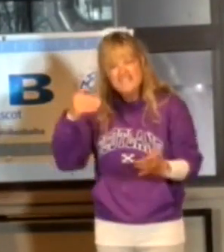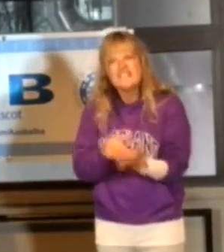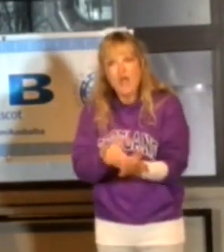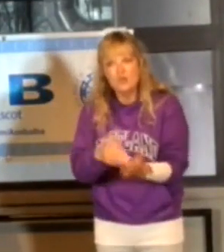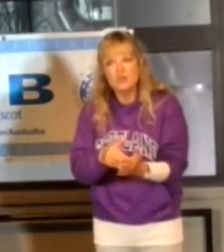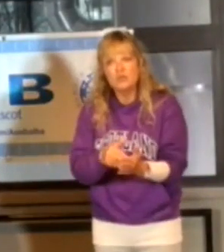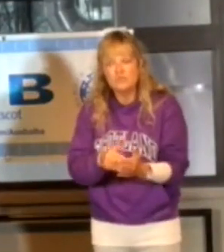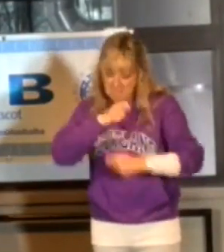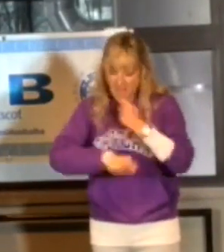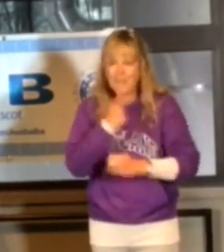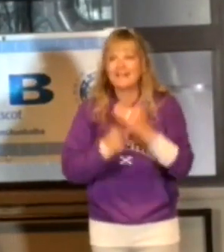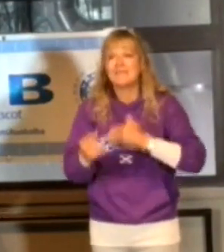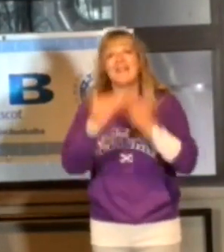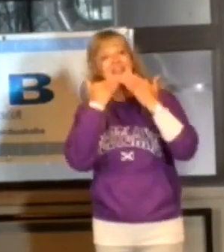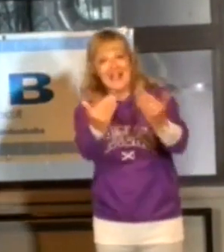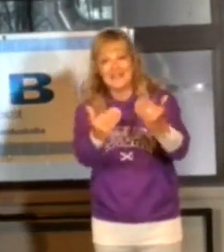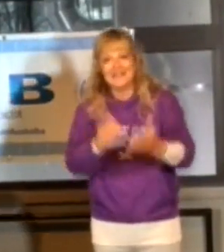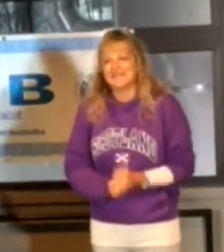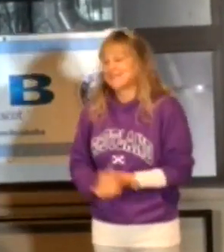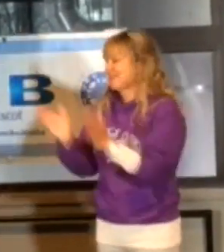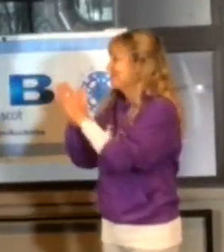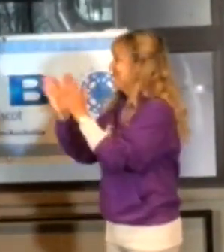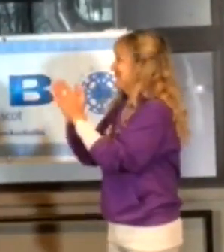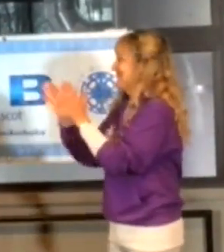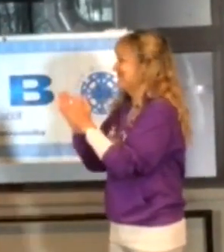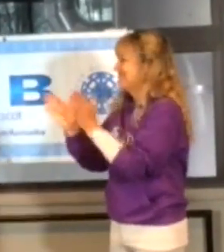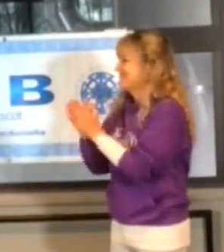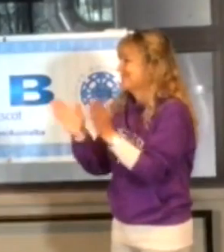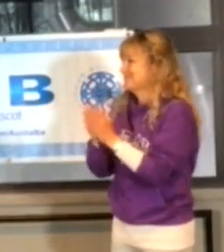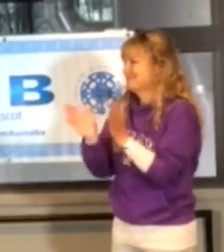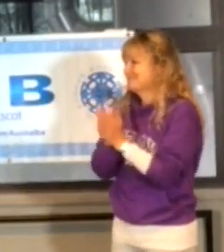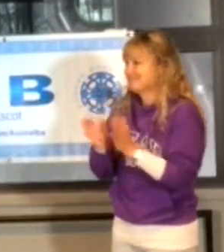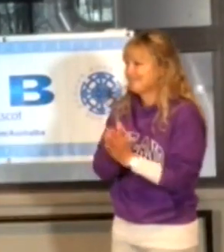the job of independence. Thank you very much. Yeah.